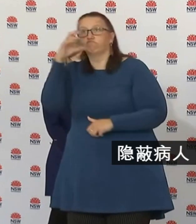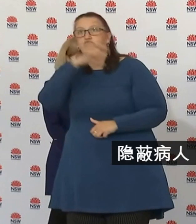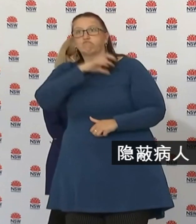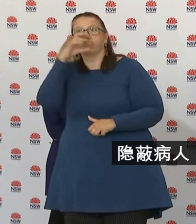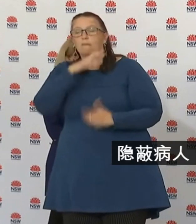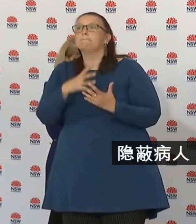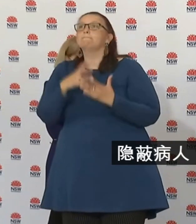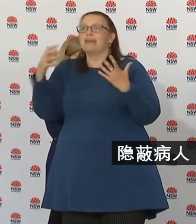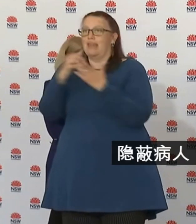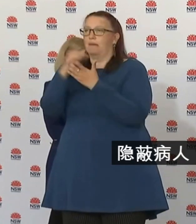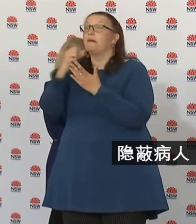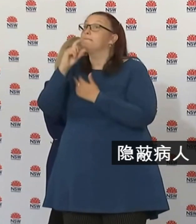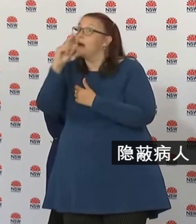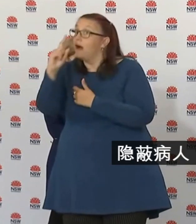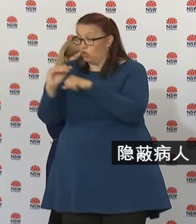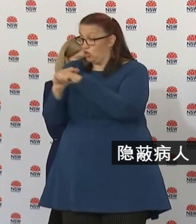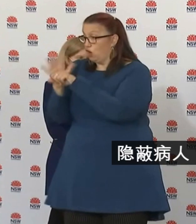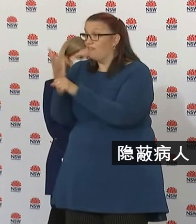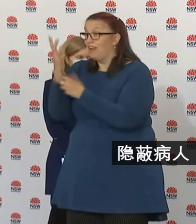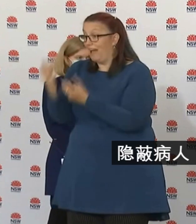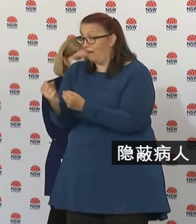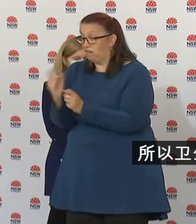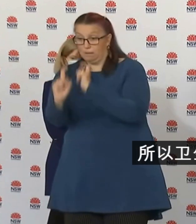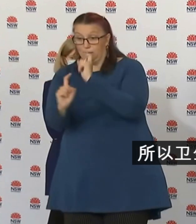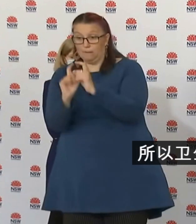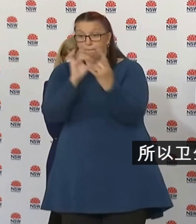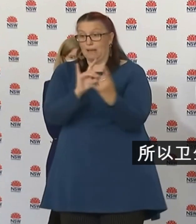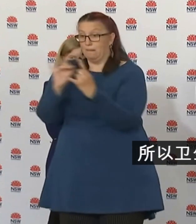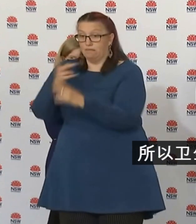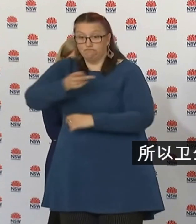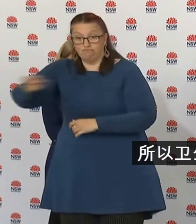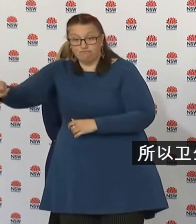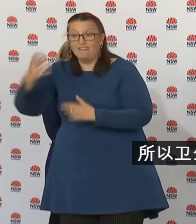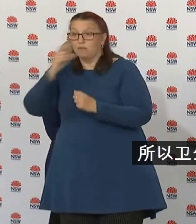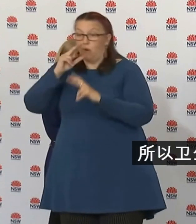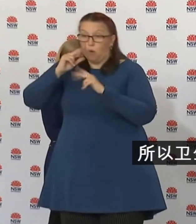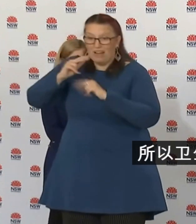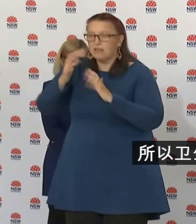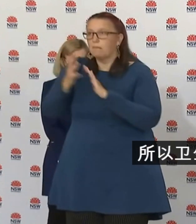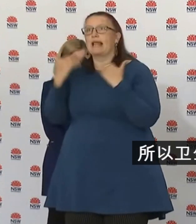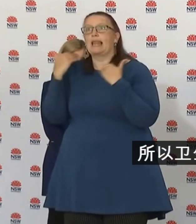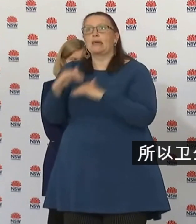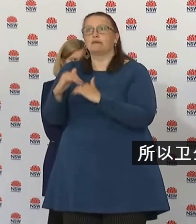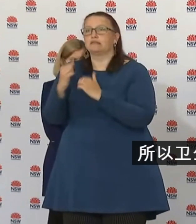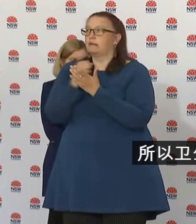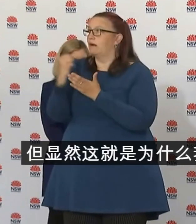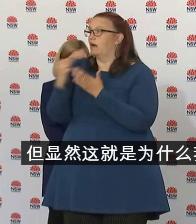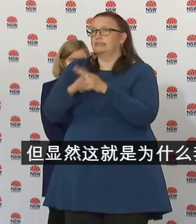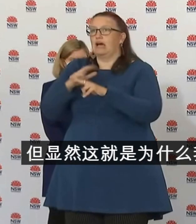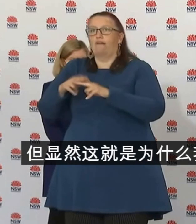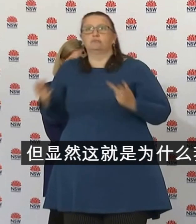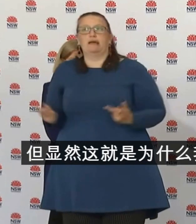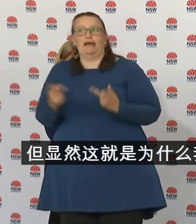have more COVID patients, it does spread resources and spread the risk. And so the health department will make decisions based on that.